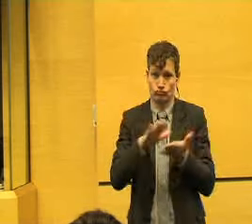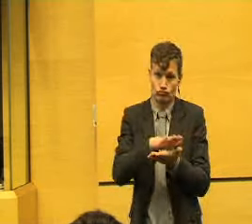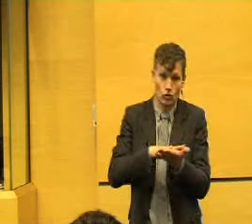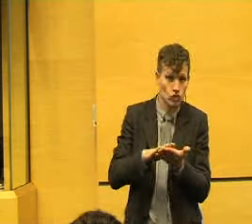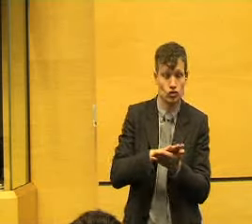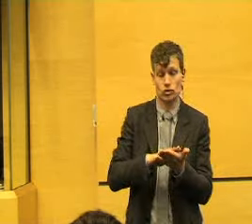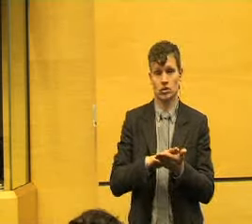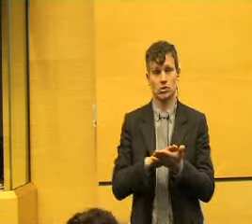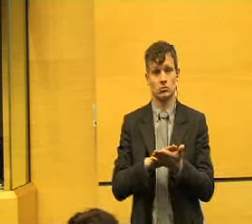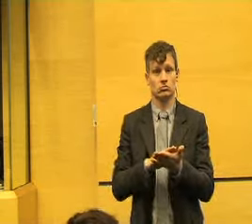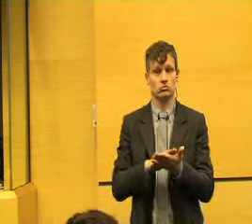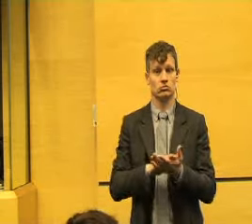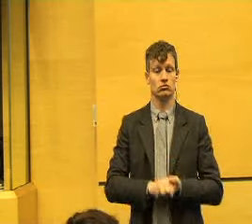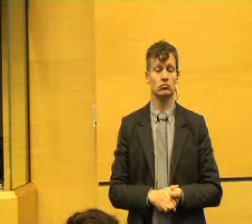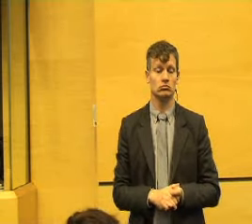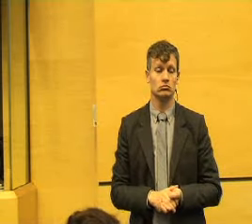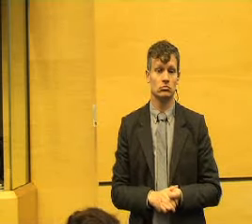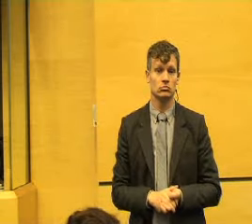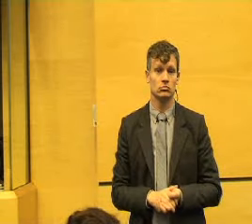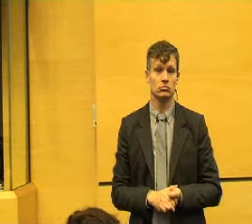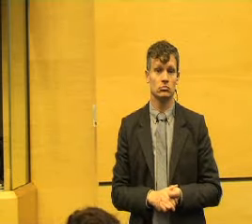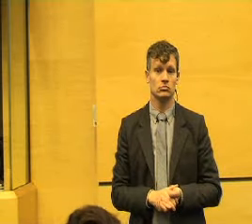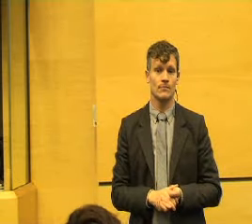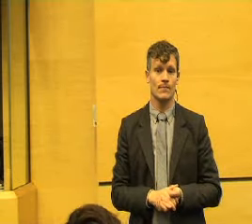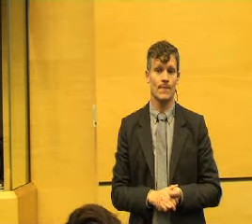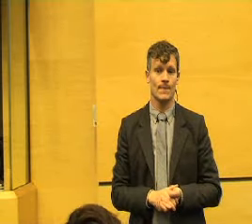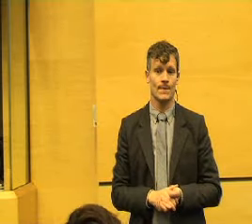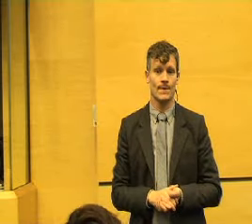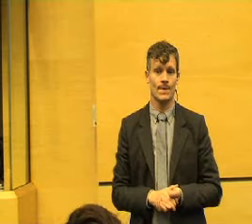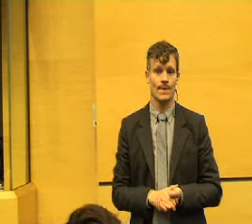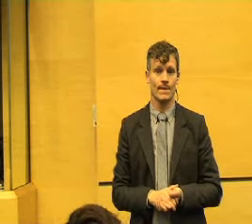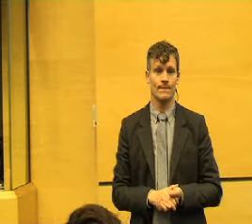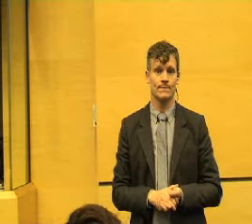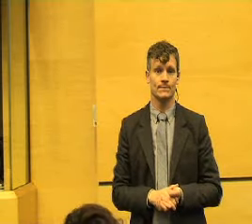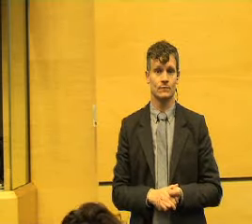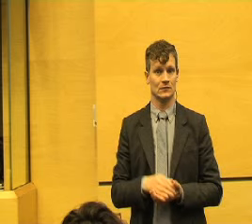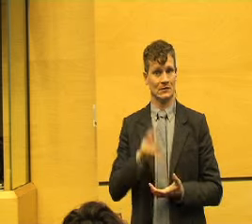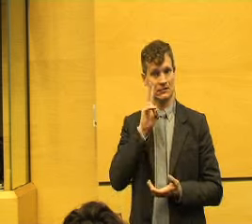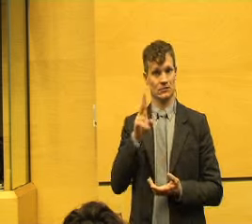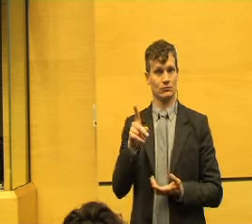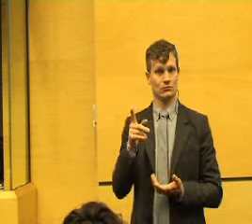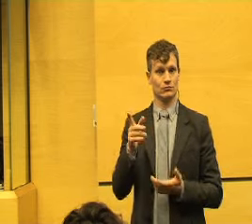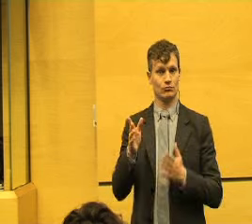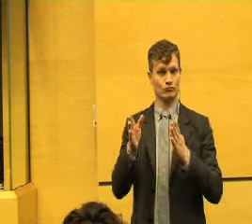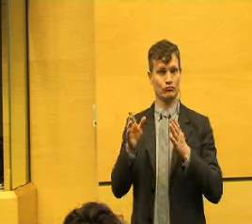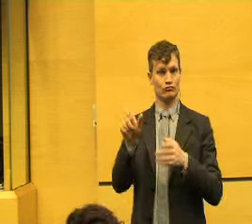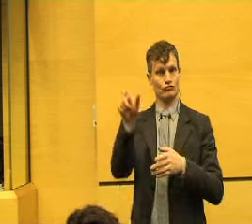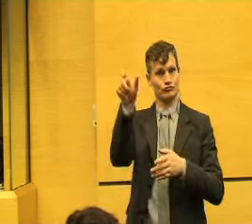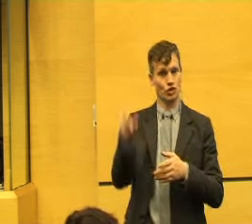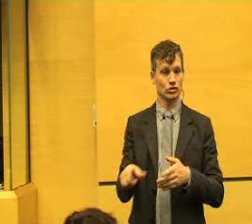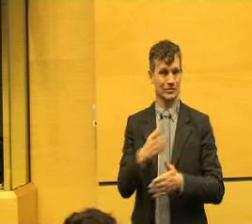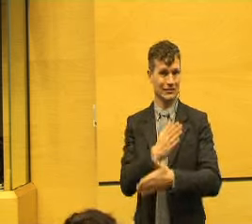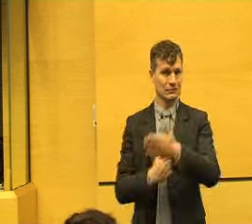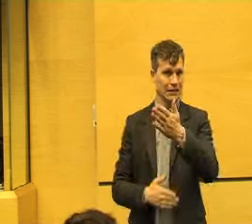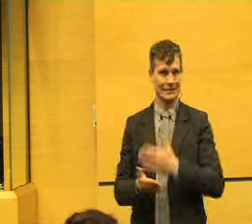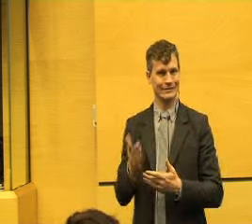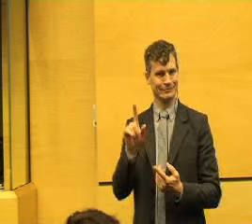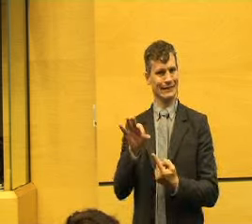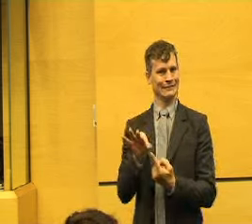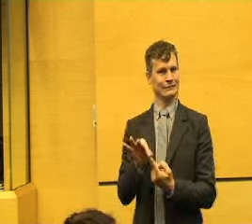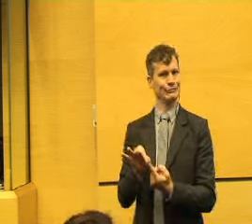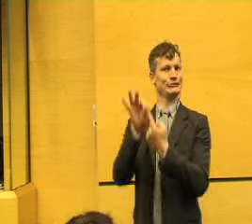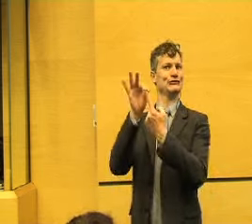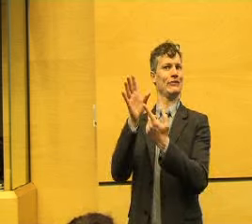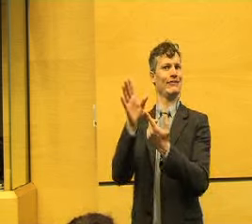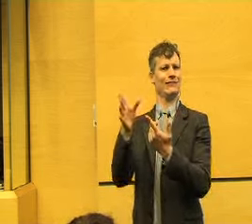of addressing a person with a disability because of that person's condition of disability.